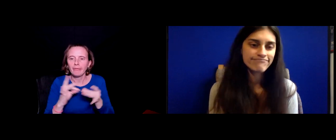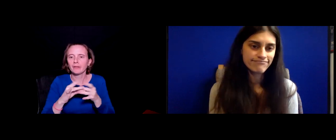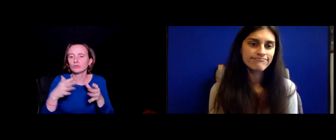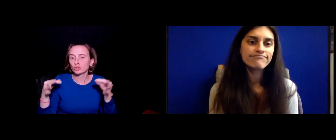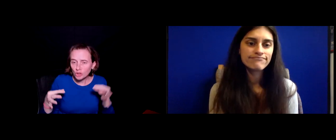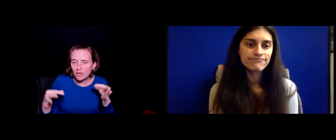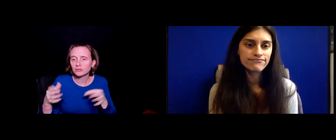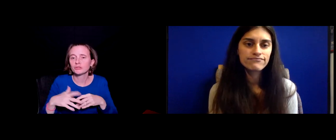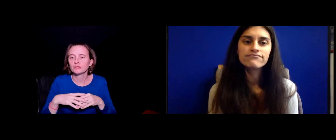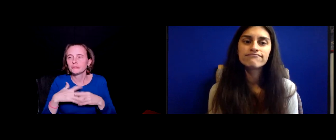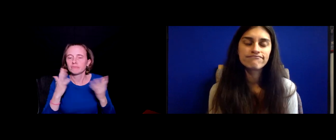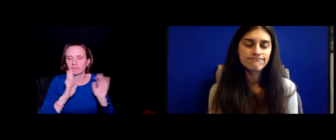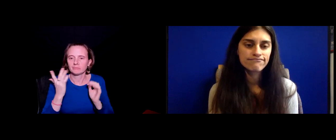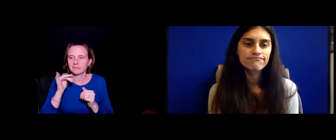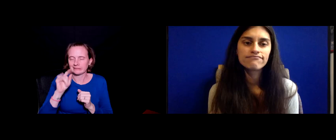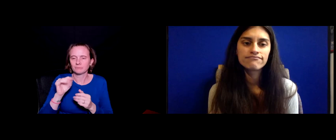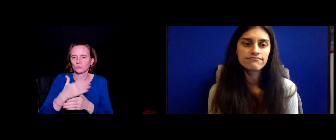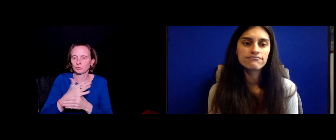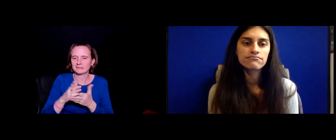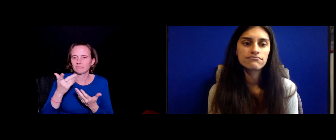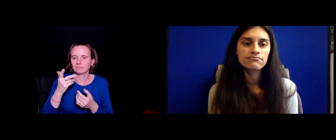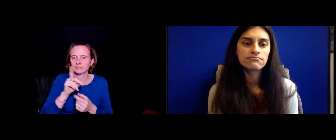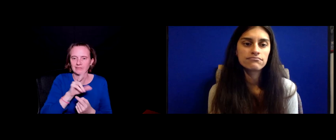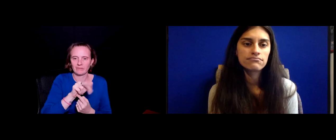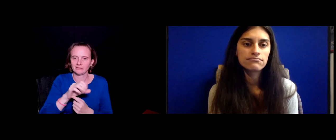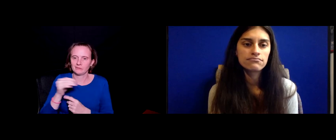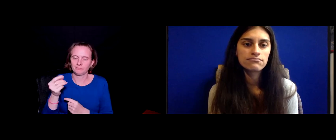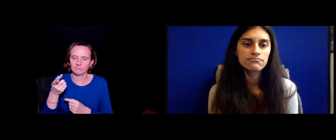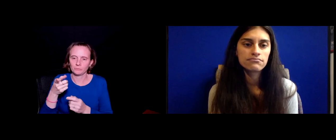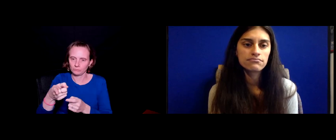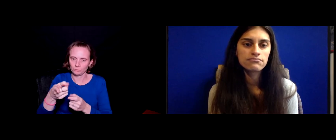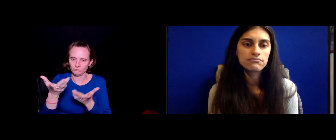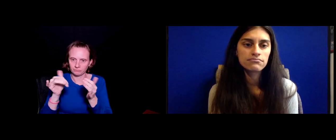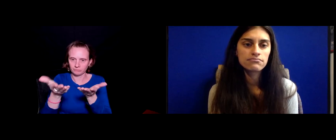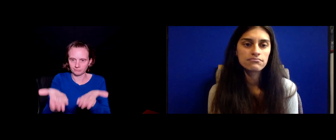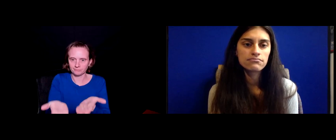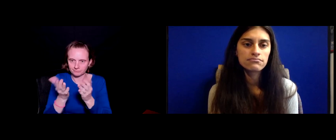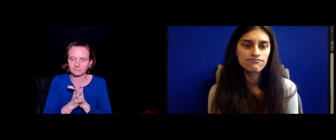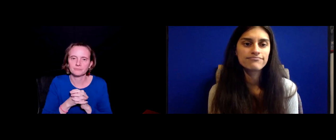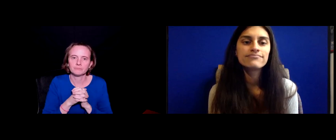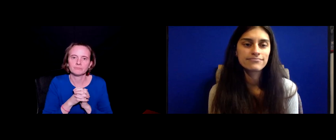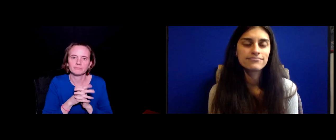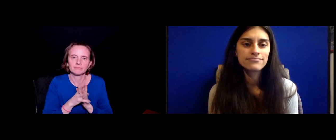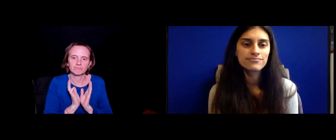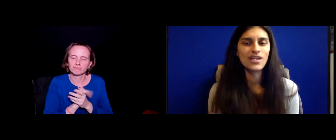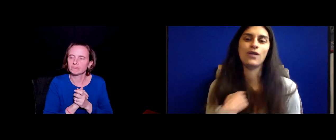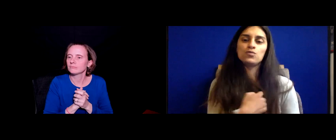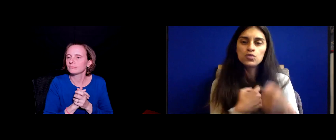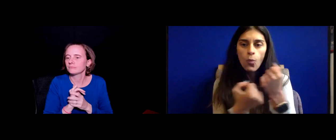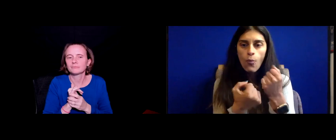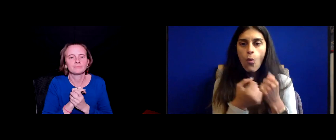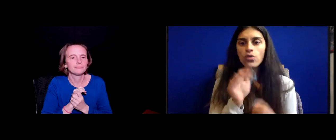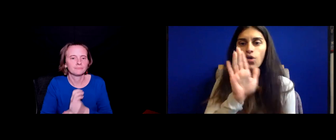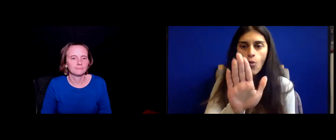you. Whatever you share with us stays with us, and we do not judge, we do not share. So it's between yourself